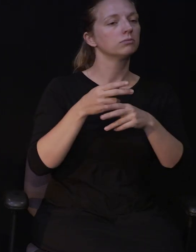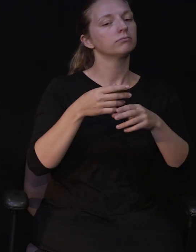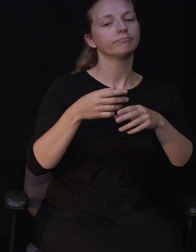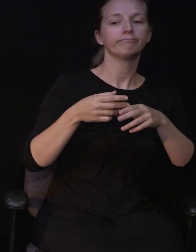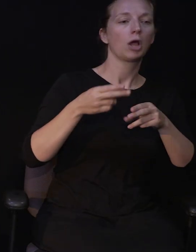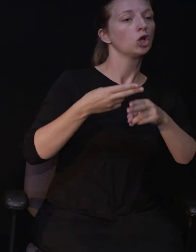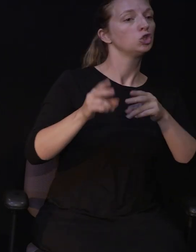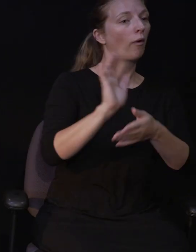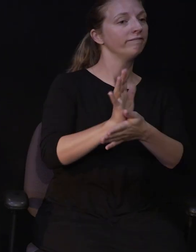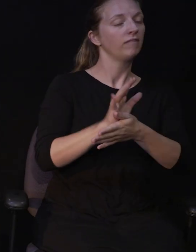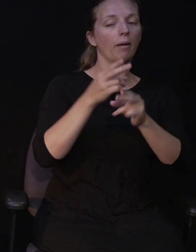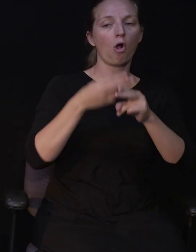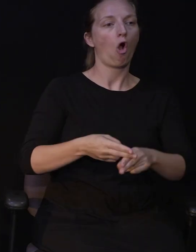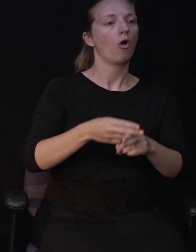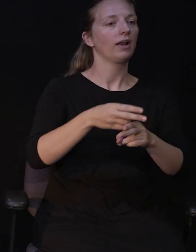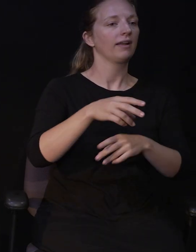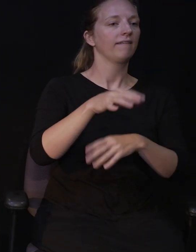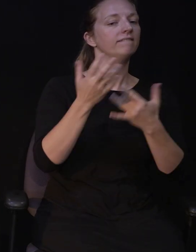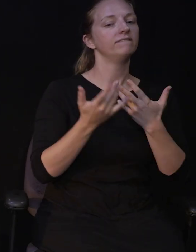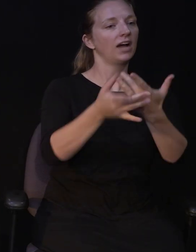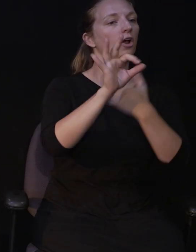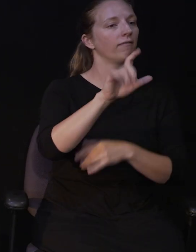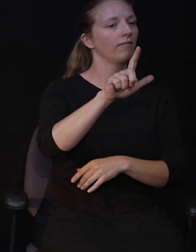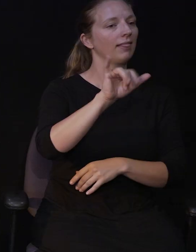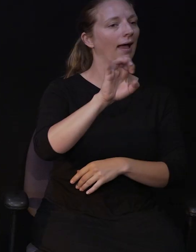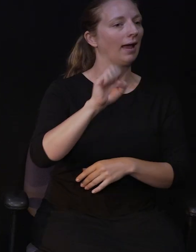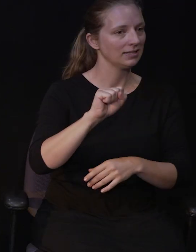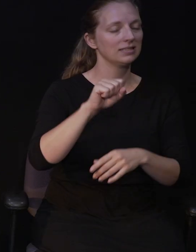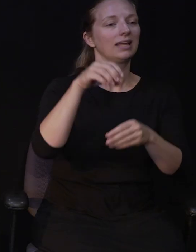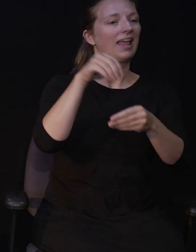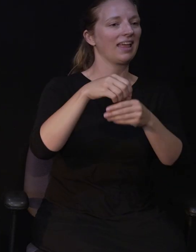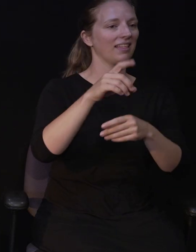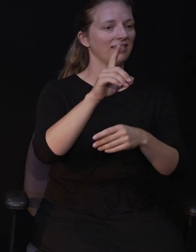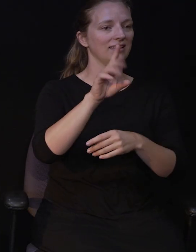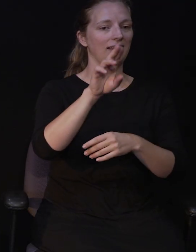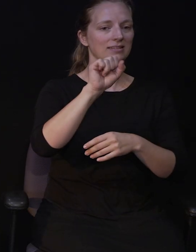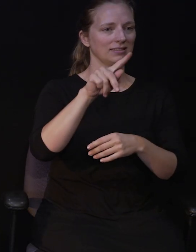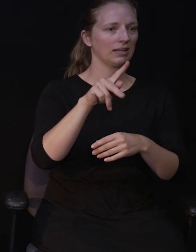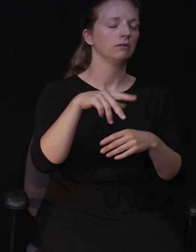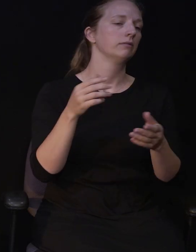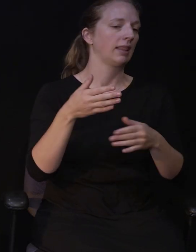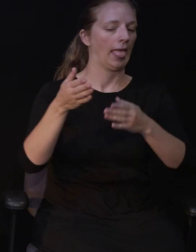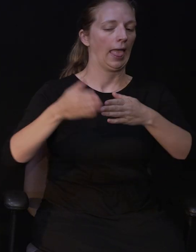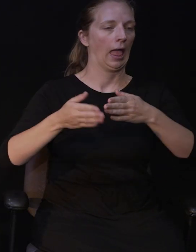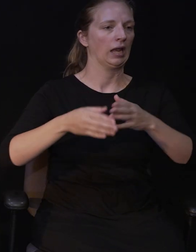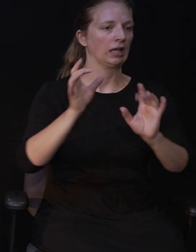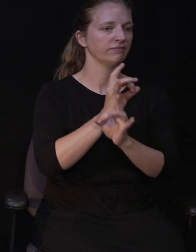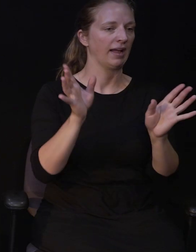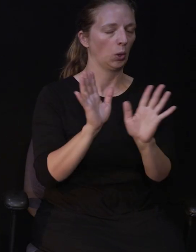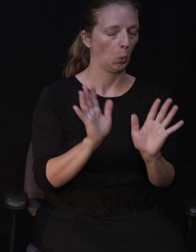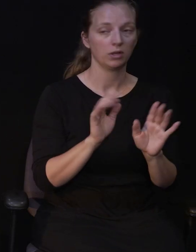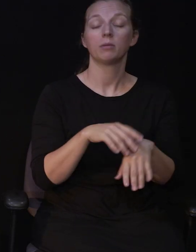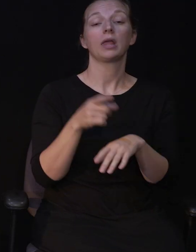that I just did called Fireflies in the Dusk. Again, ends violently. But it's funny up until then. And it